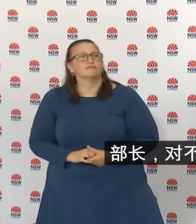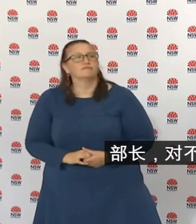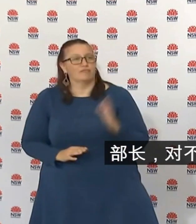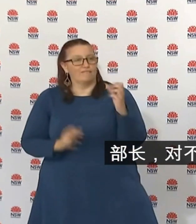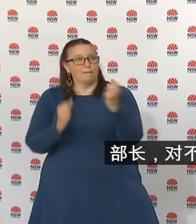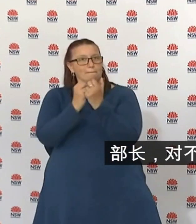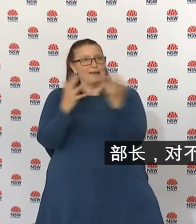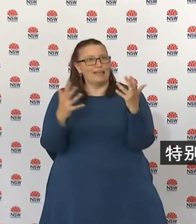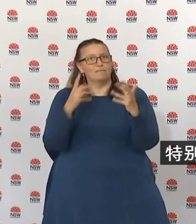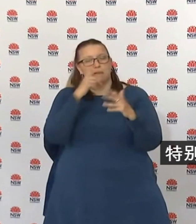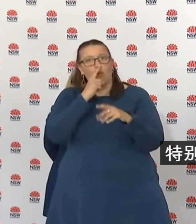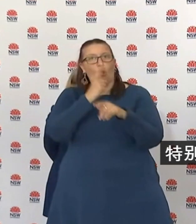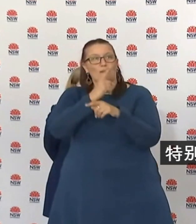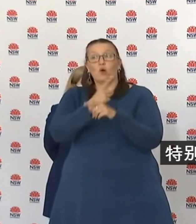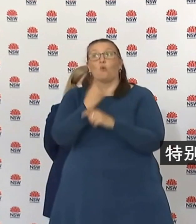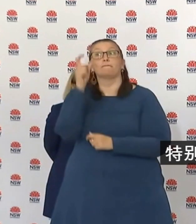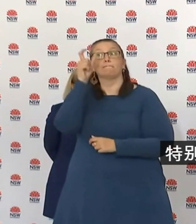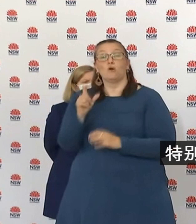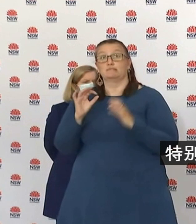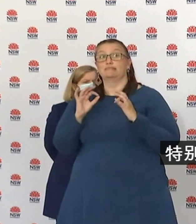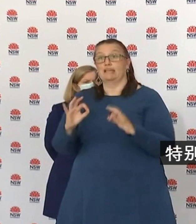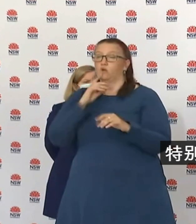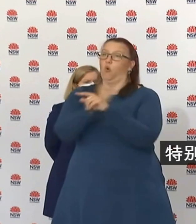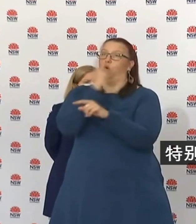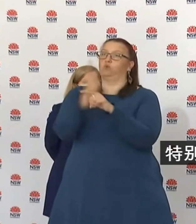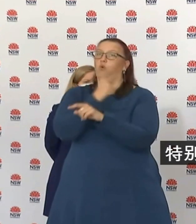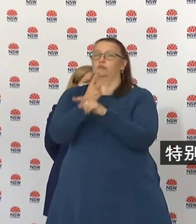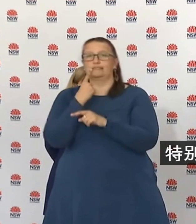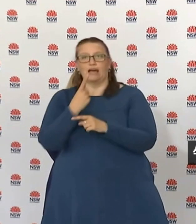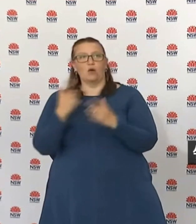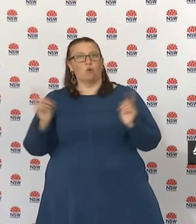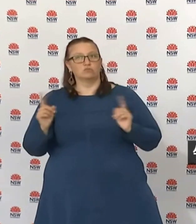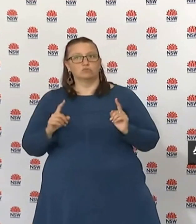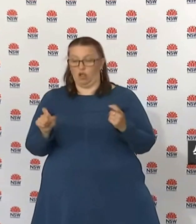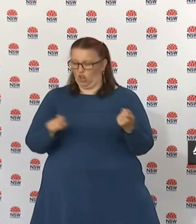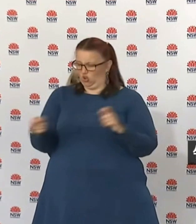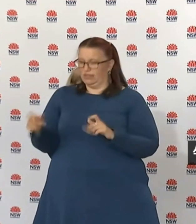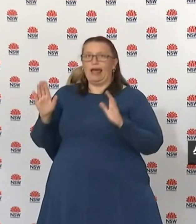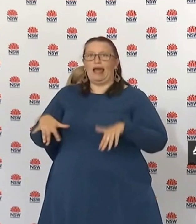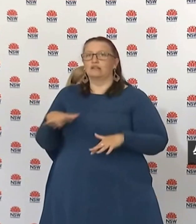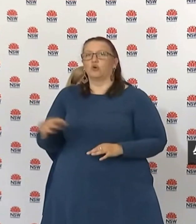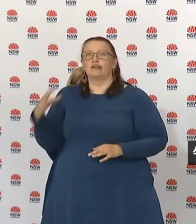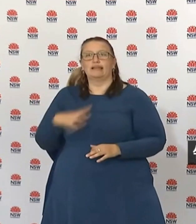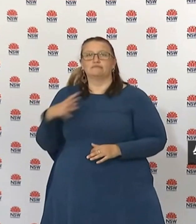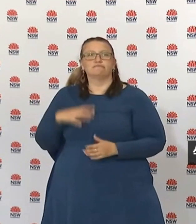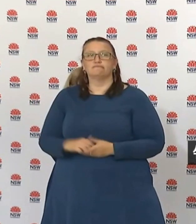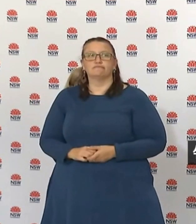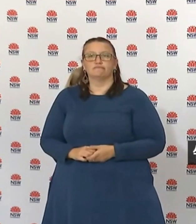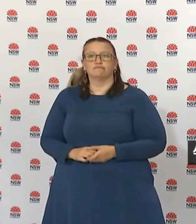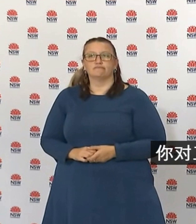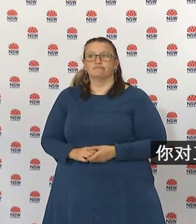There's been a number of commentators, one in particular, who's called into question the need for a lockdown, called into question